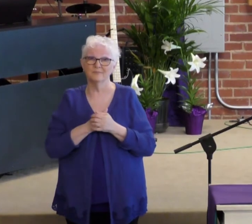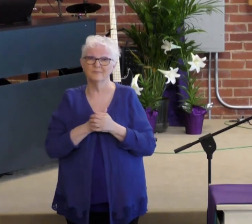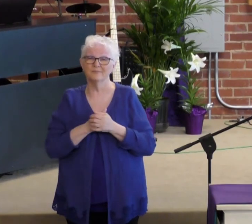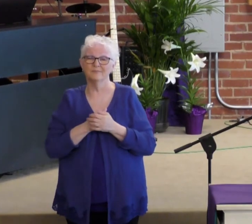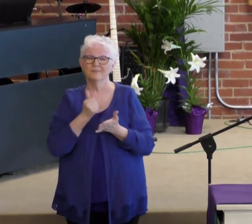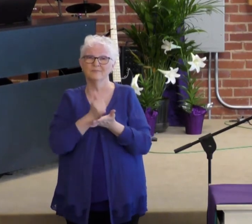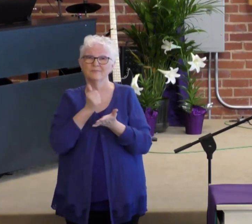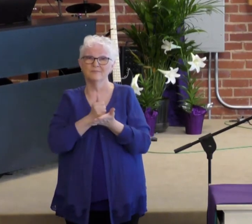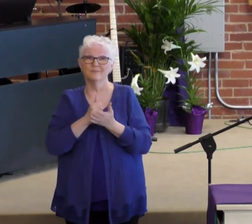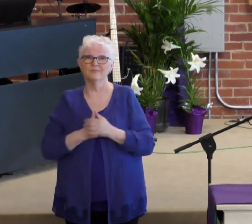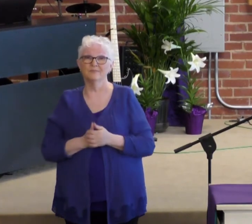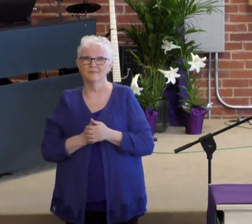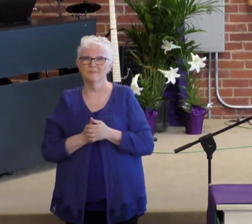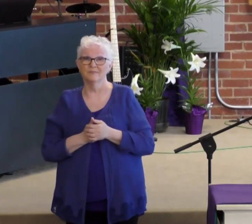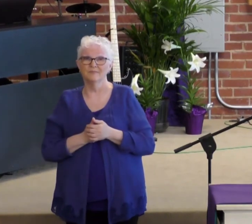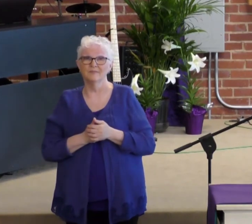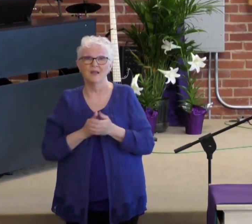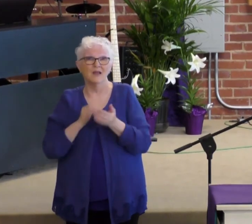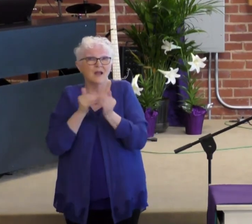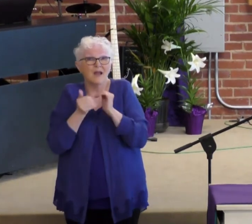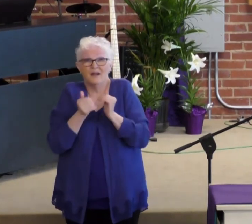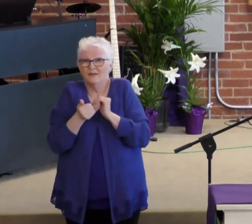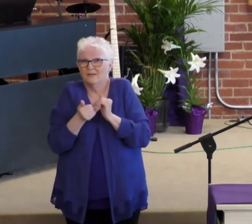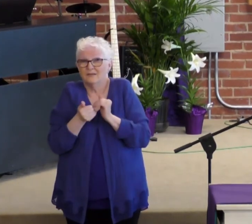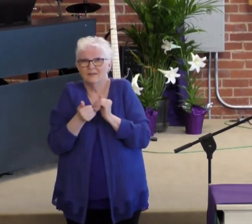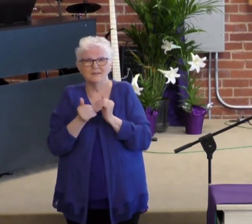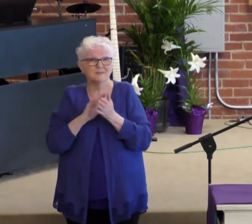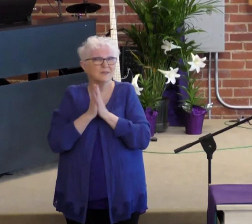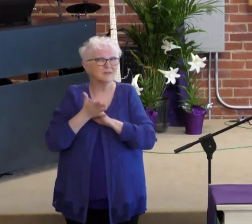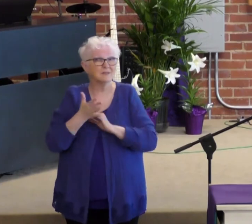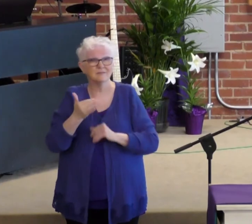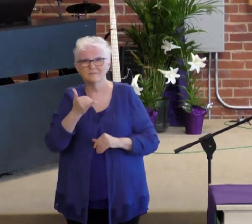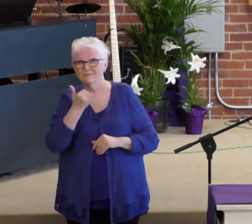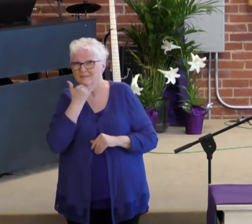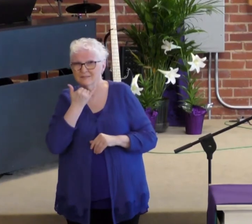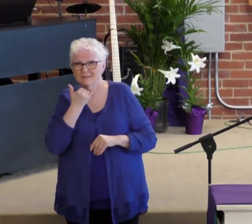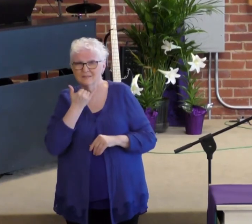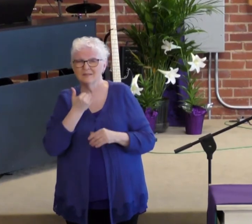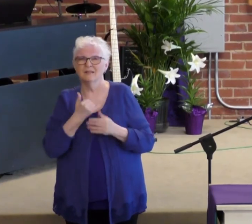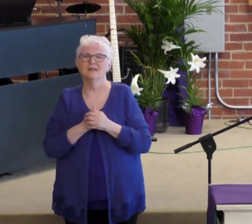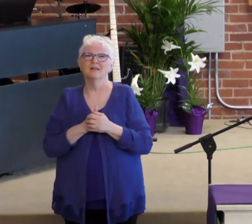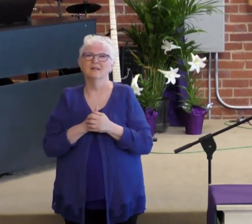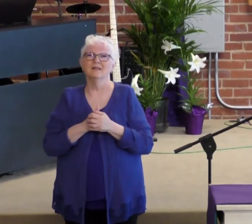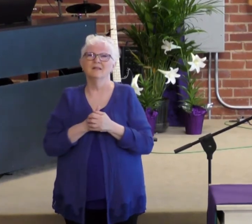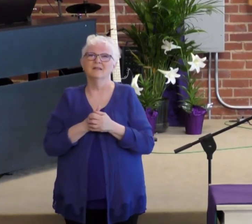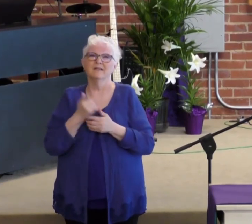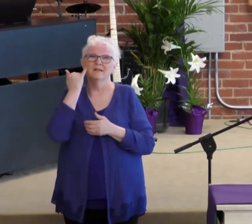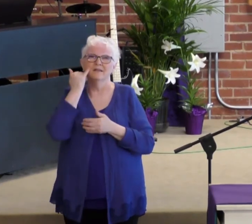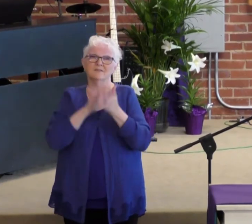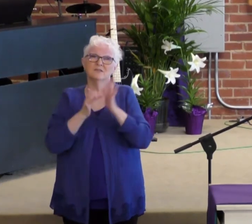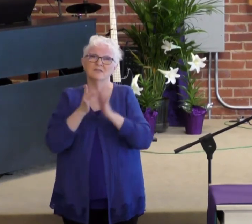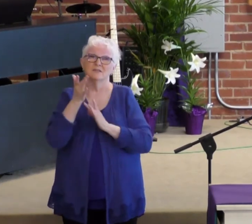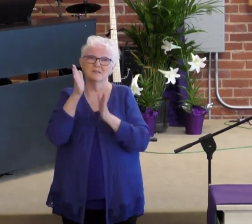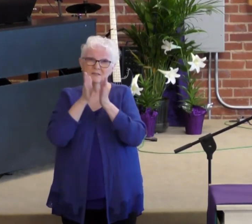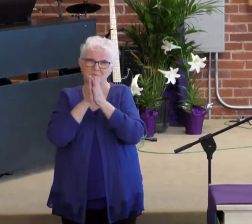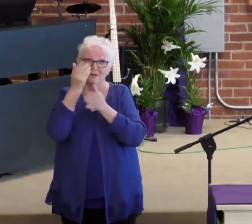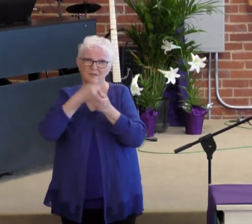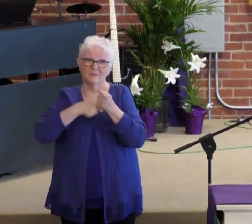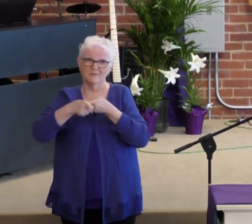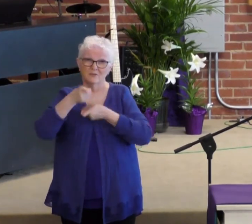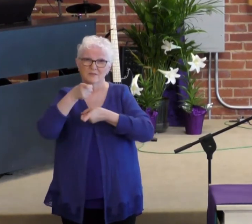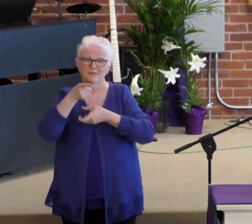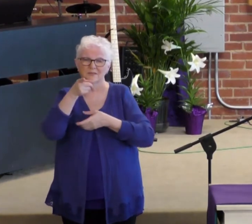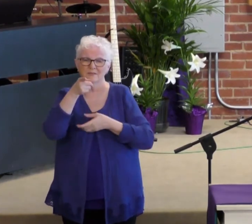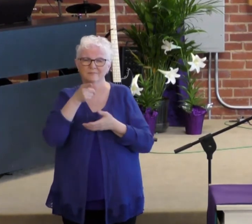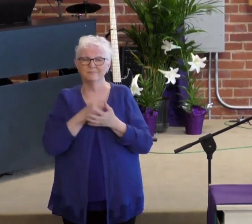Amen. How could it ever turn out wrong if Jesus is praying for us? And